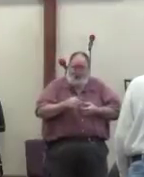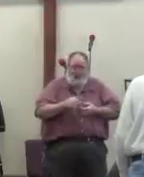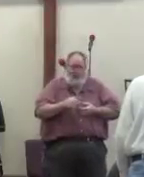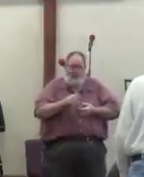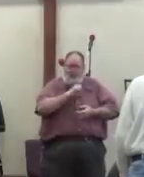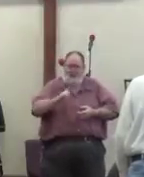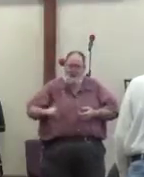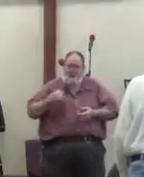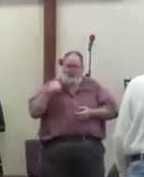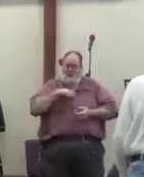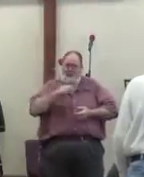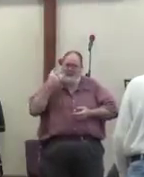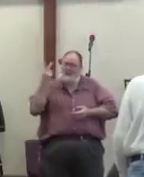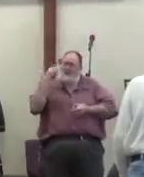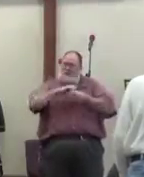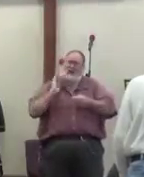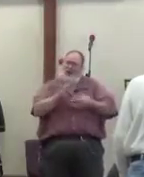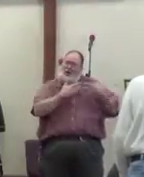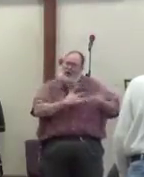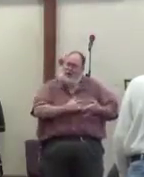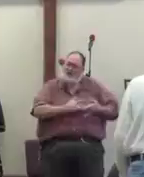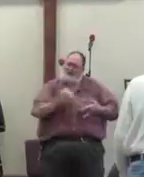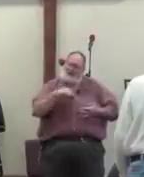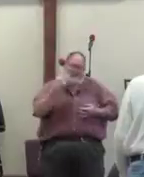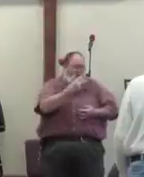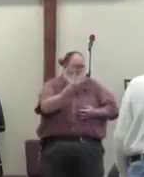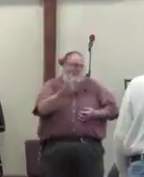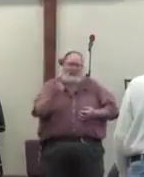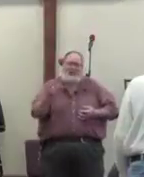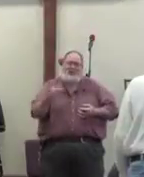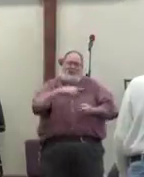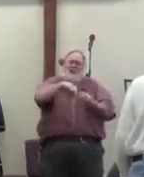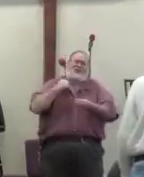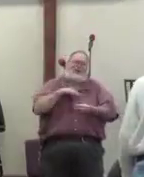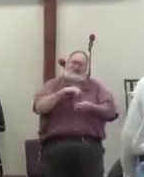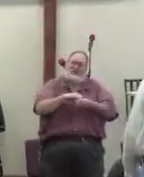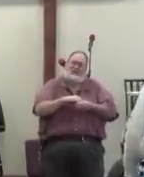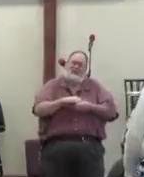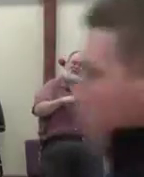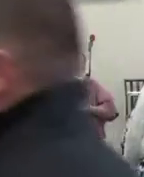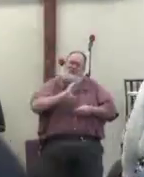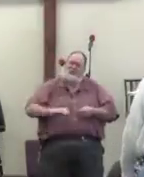But Lord, we see you in our hearts. We see you all around us in the body of Christ working.